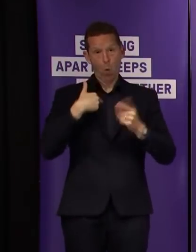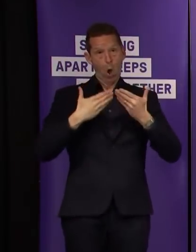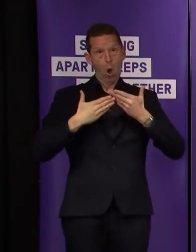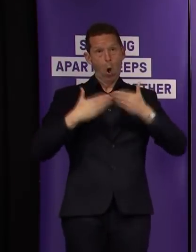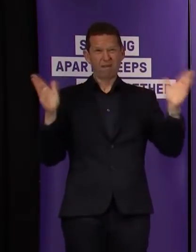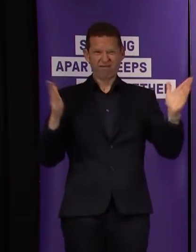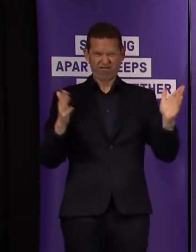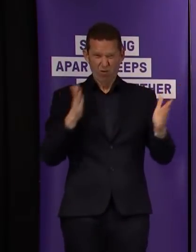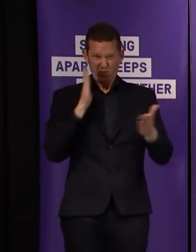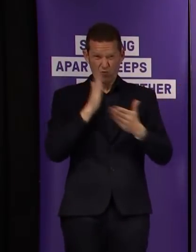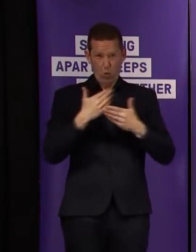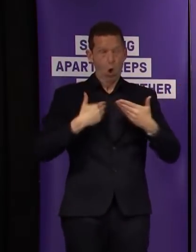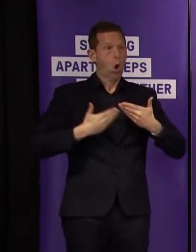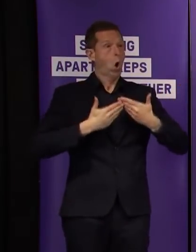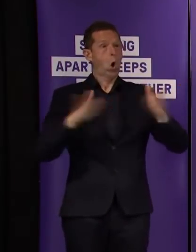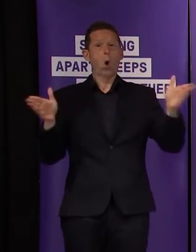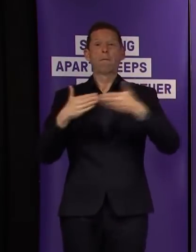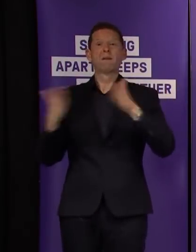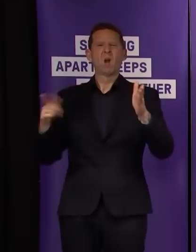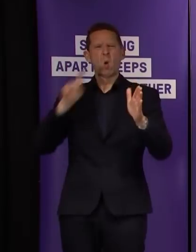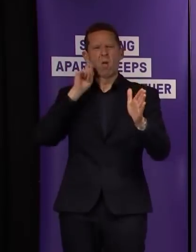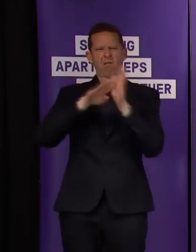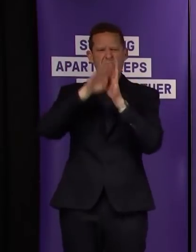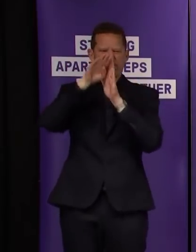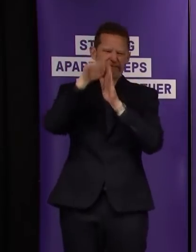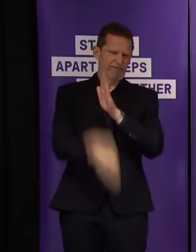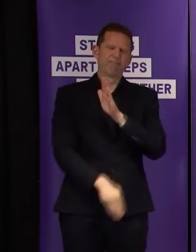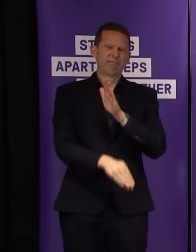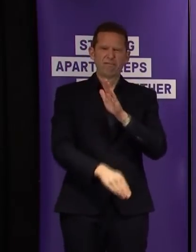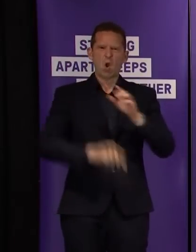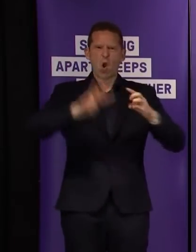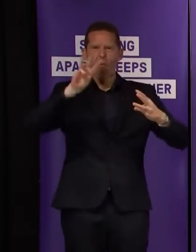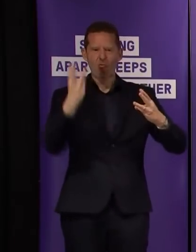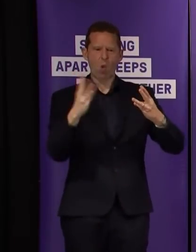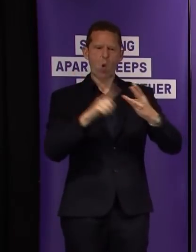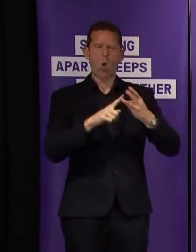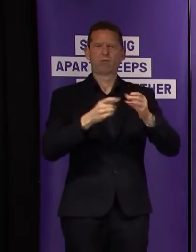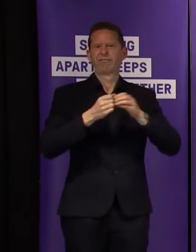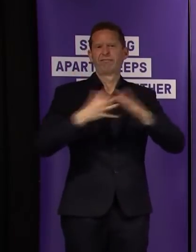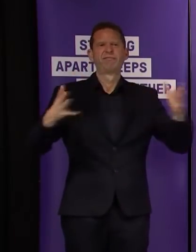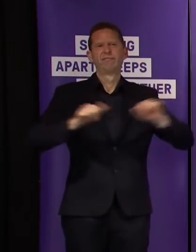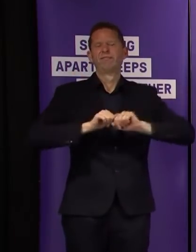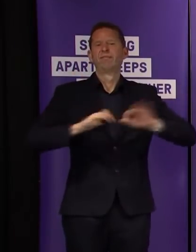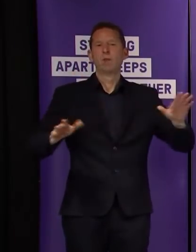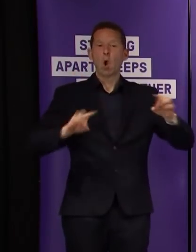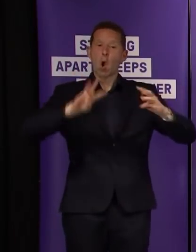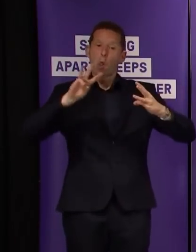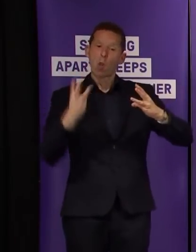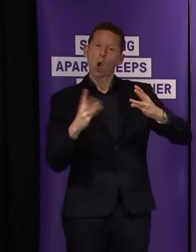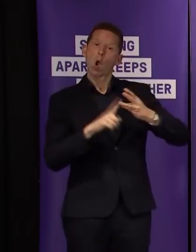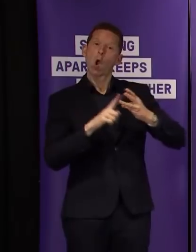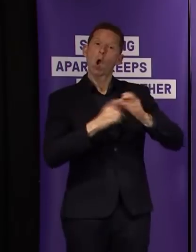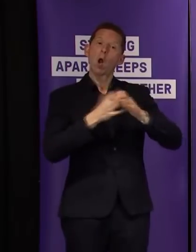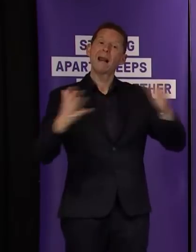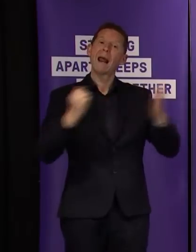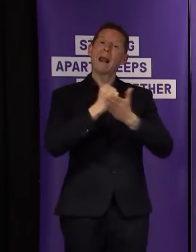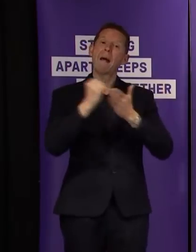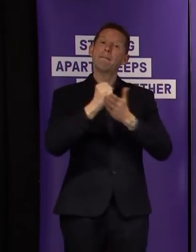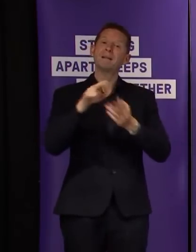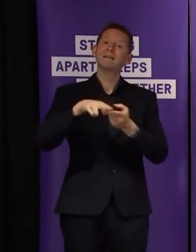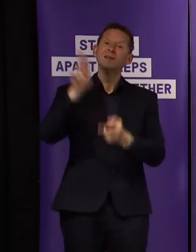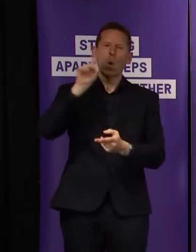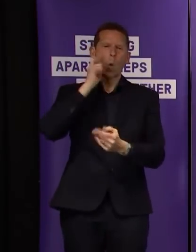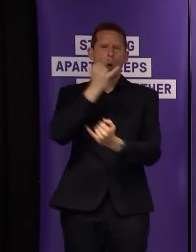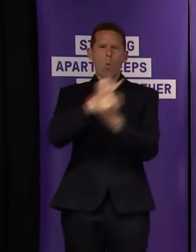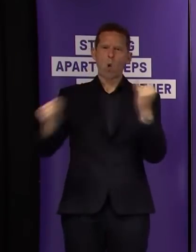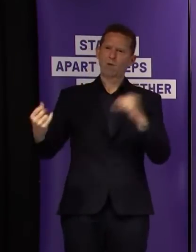up at all. We would simply be beginning a third wave, one that will do even more damage than this pandemic